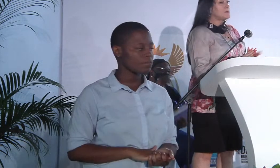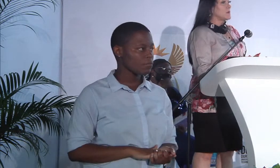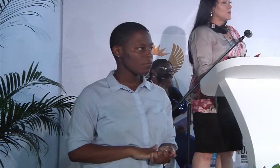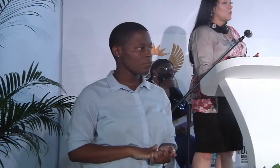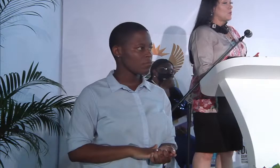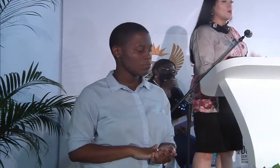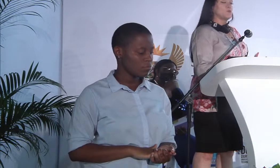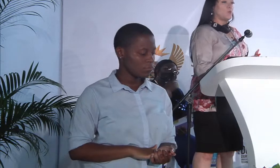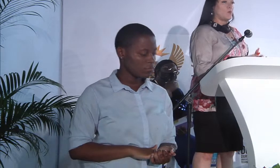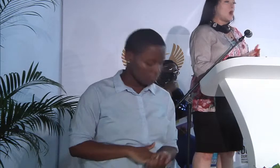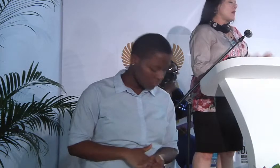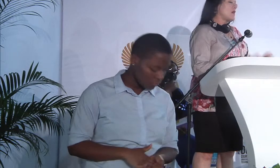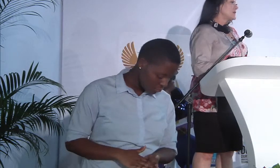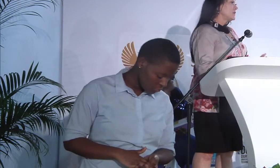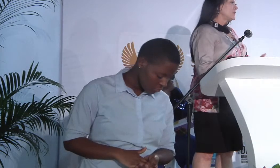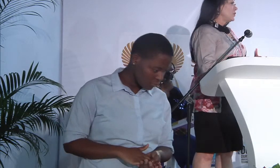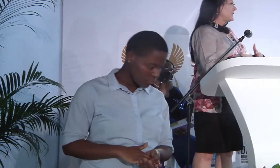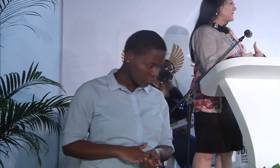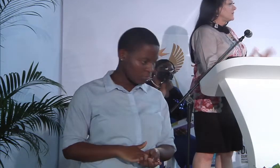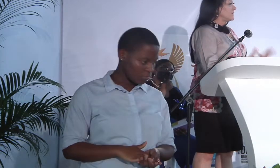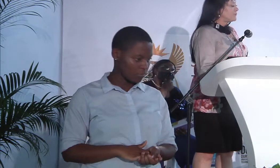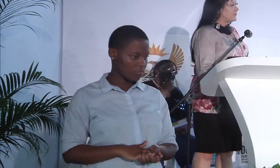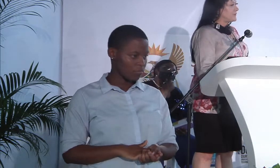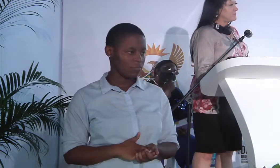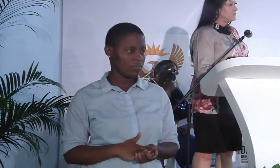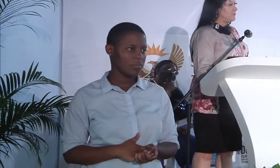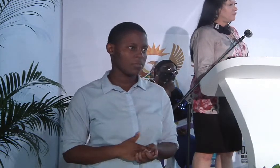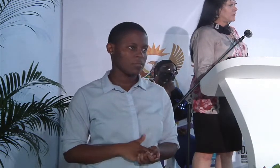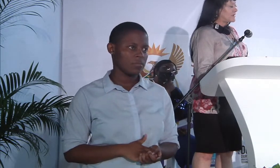And what, after, you know, the